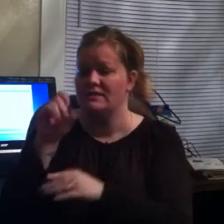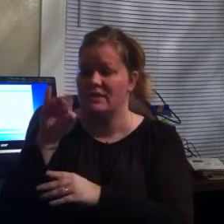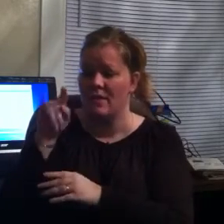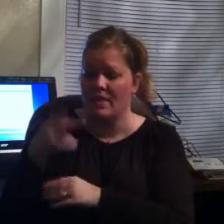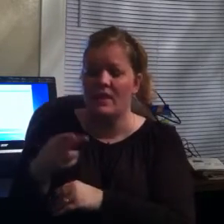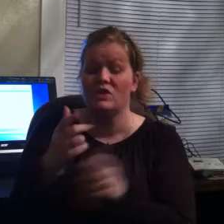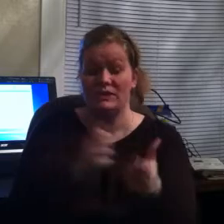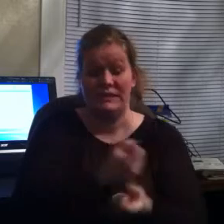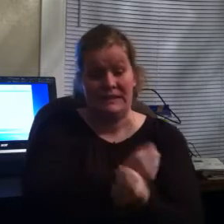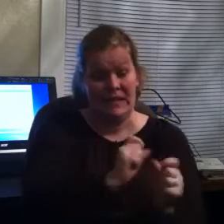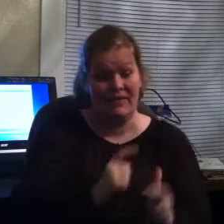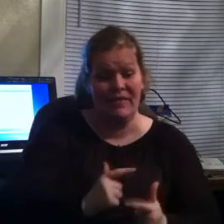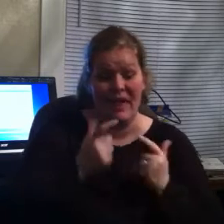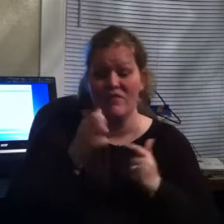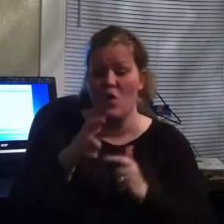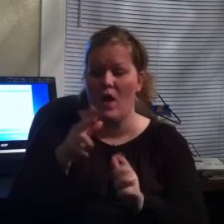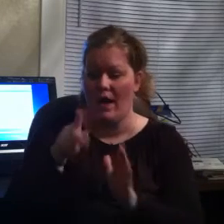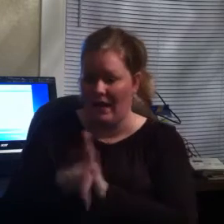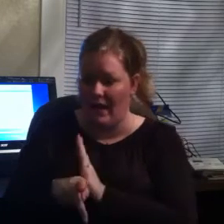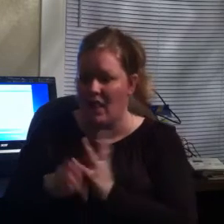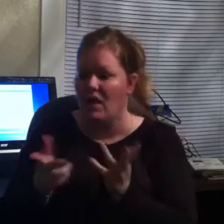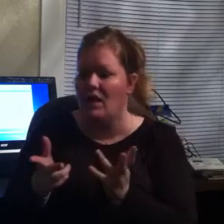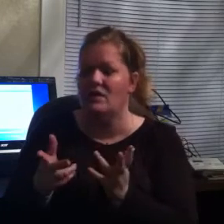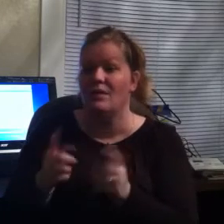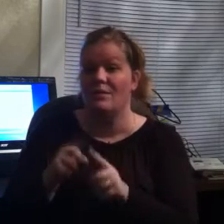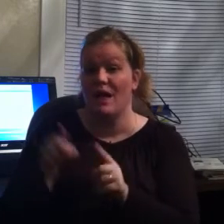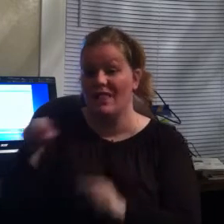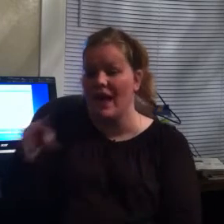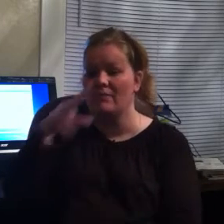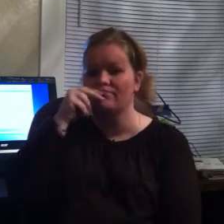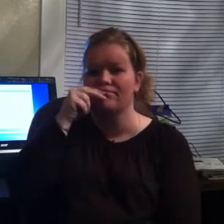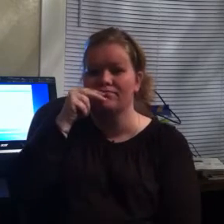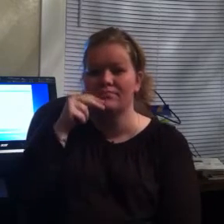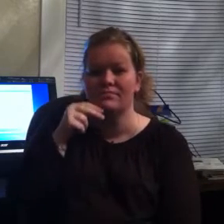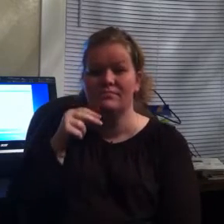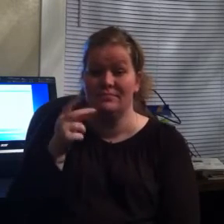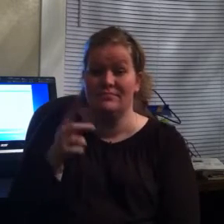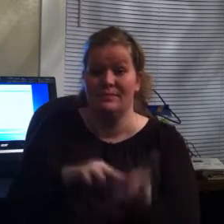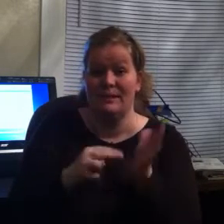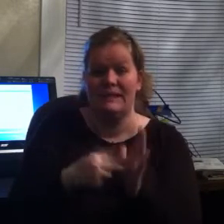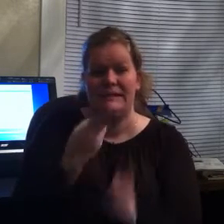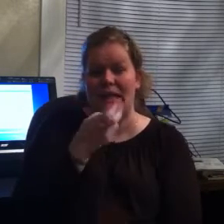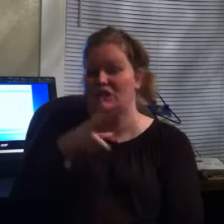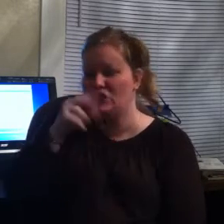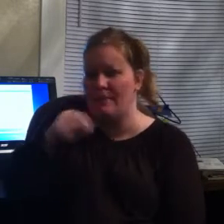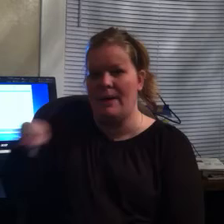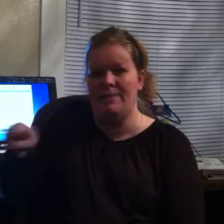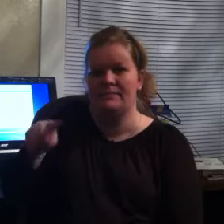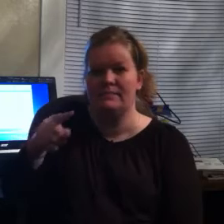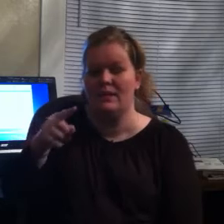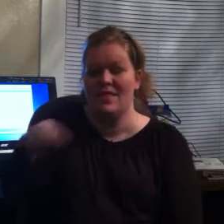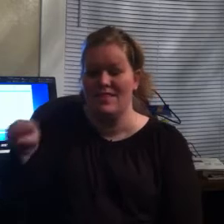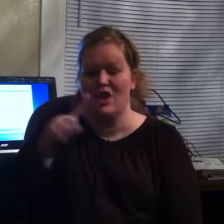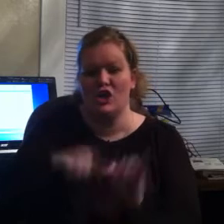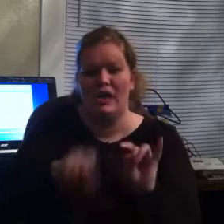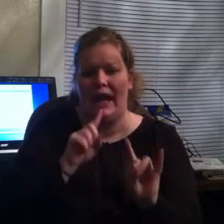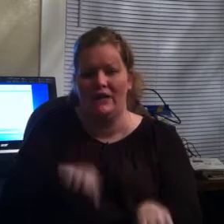love this next part. But they were silent. In other words, he shut them up. They couldn't answer him. I'm going to put my own